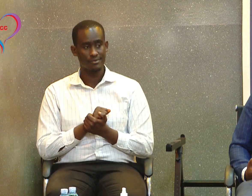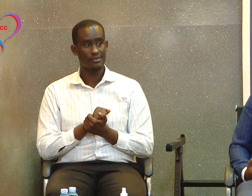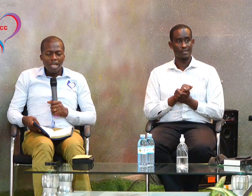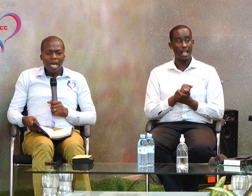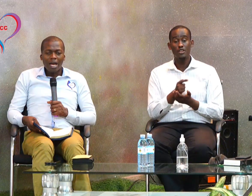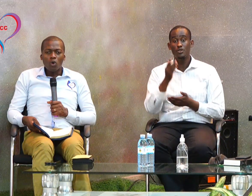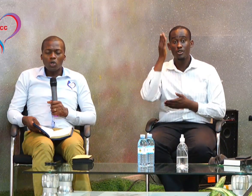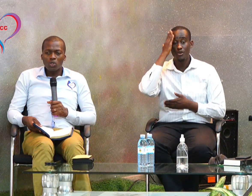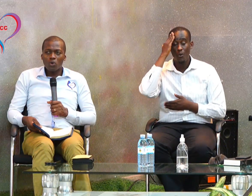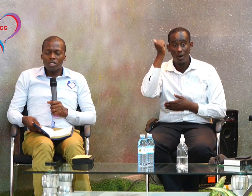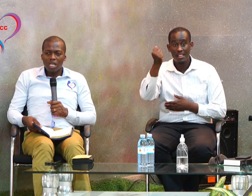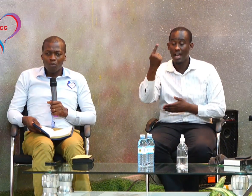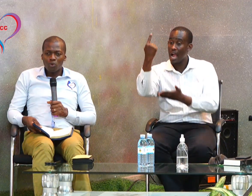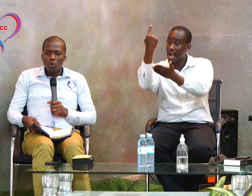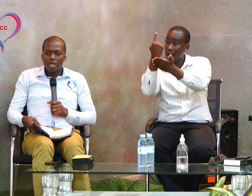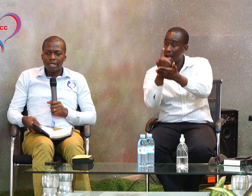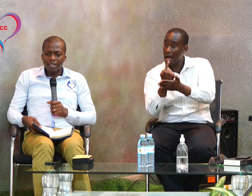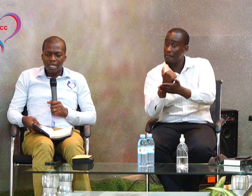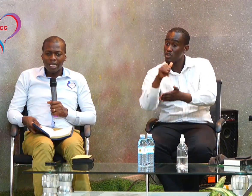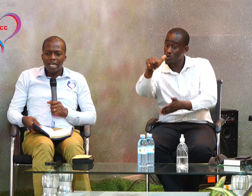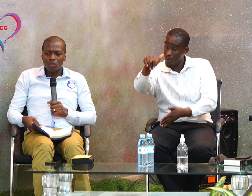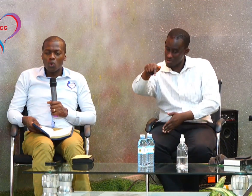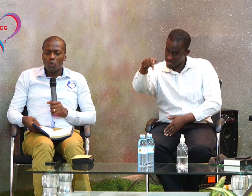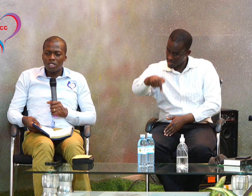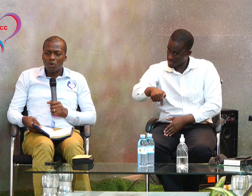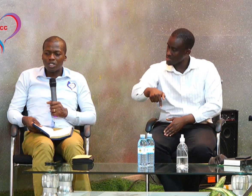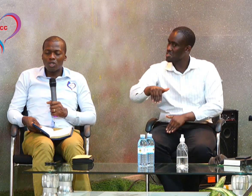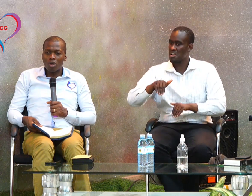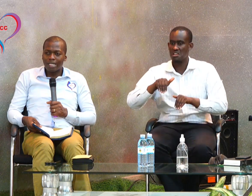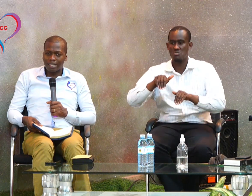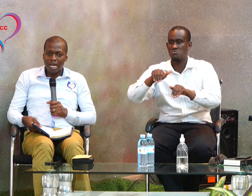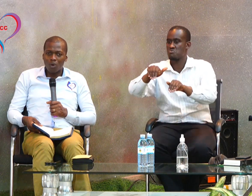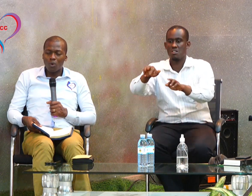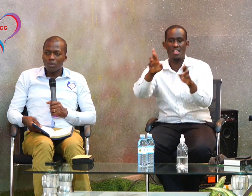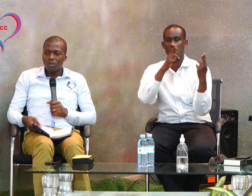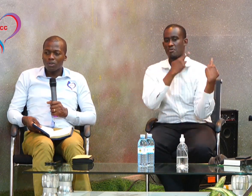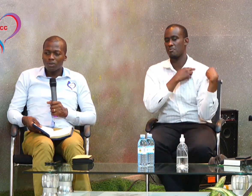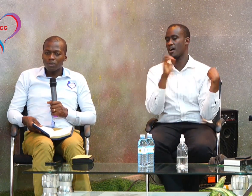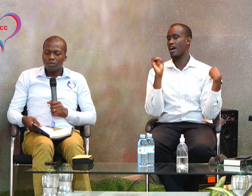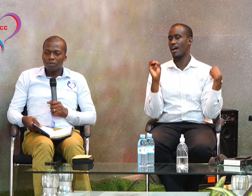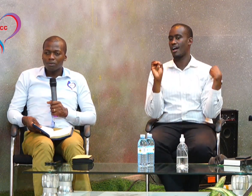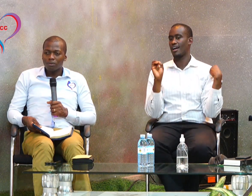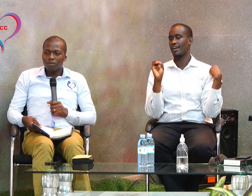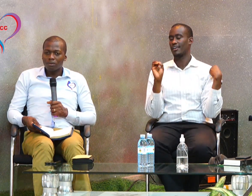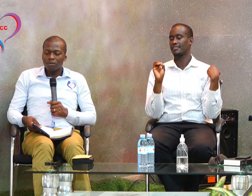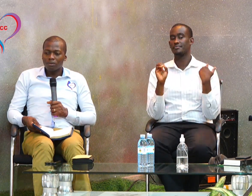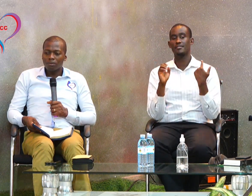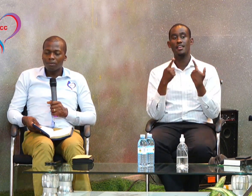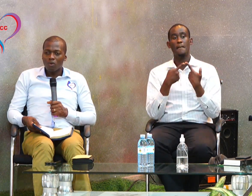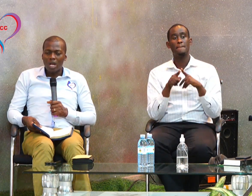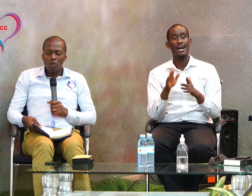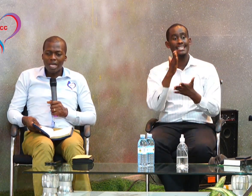initiative? Era okirowoozaamu n'otegeera nti n'okujjako si gwe yakisalawo? There is someone who decided